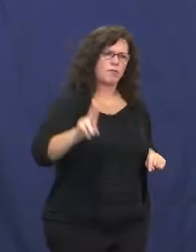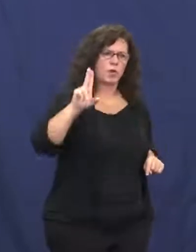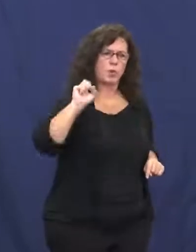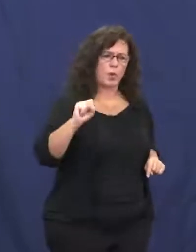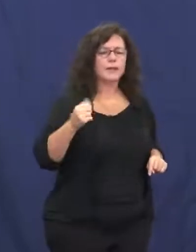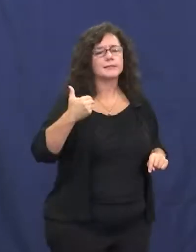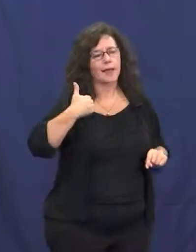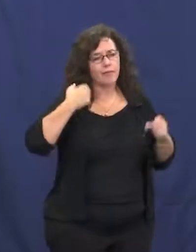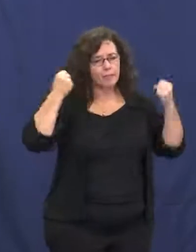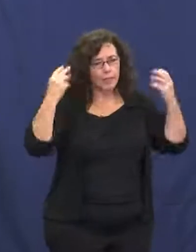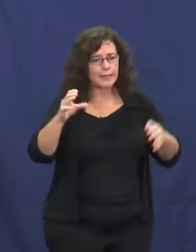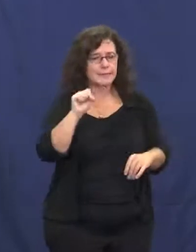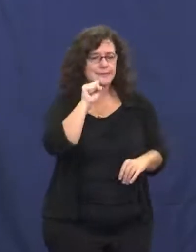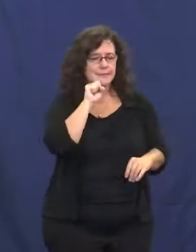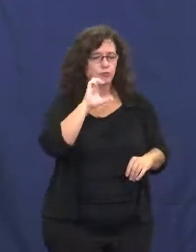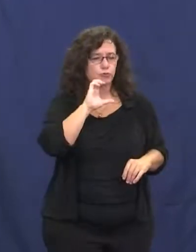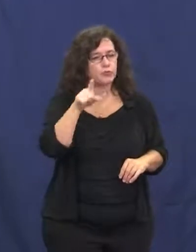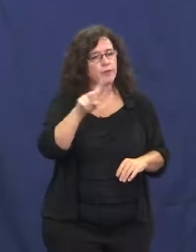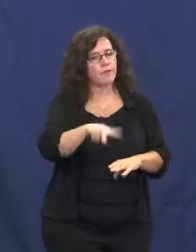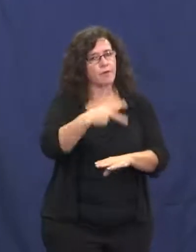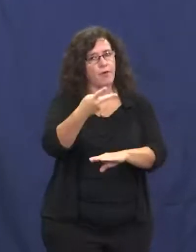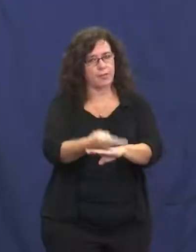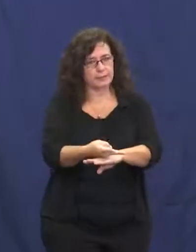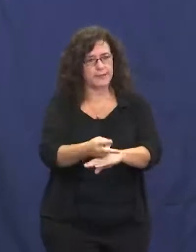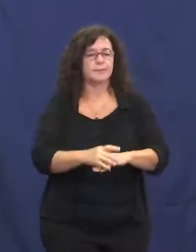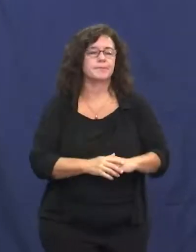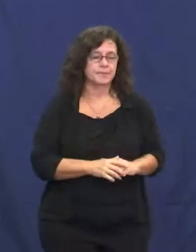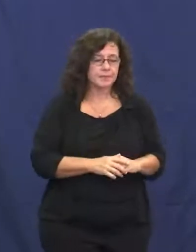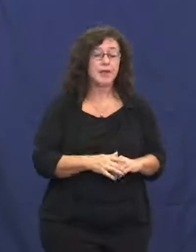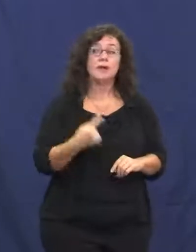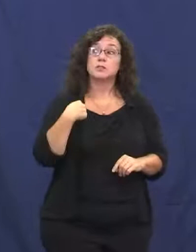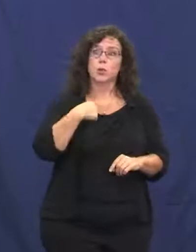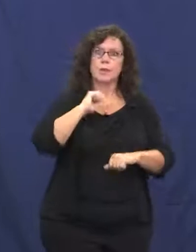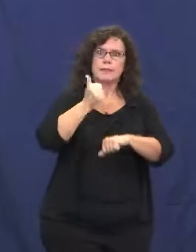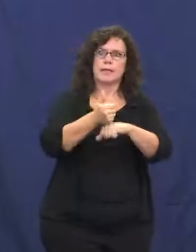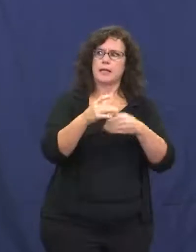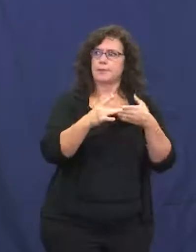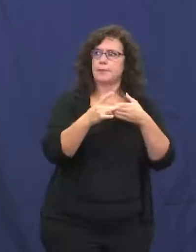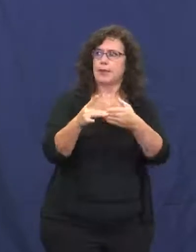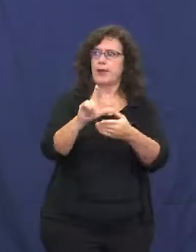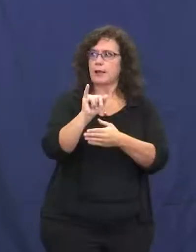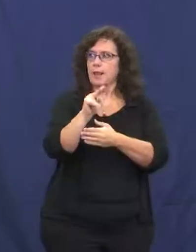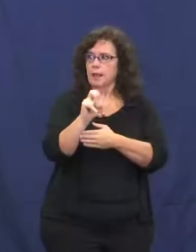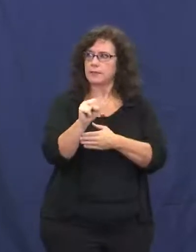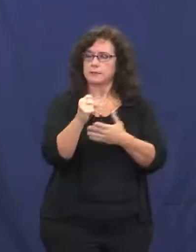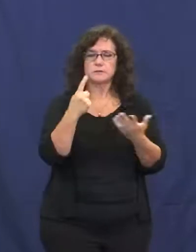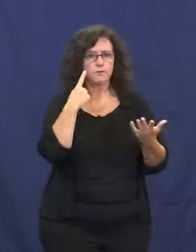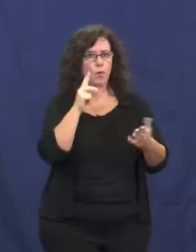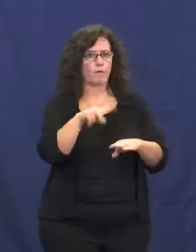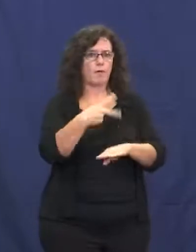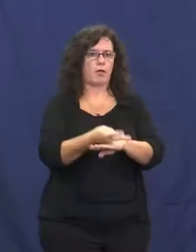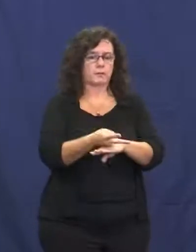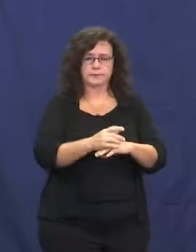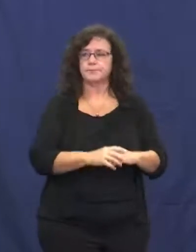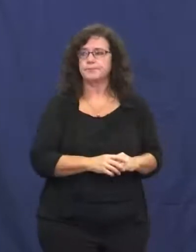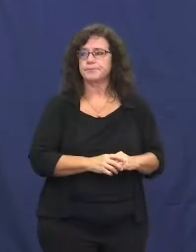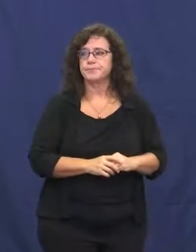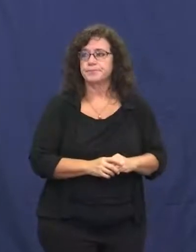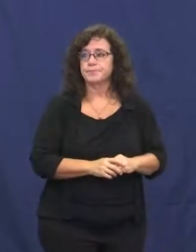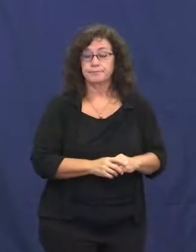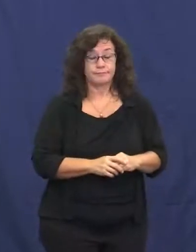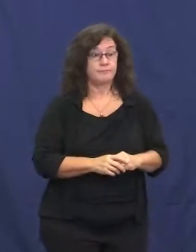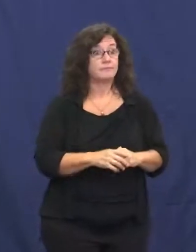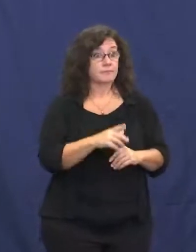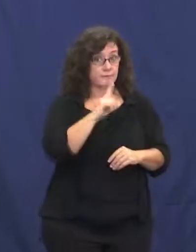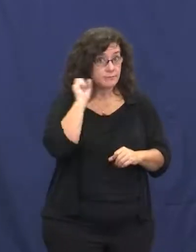We have a coalition that has been developed in regards to falls. So falls are a third leading cause of